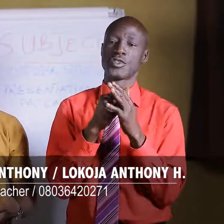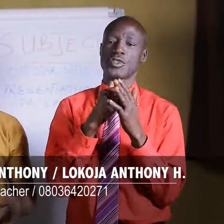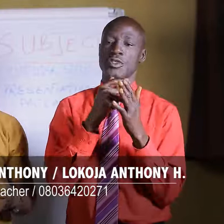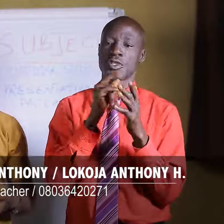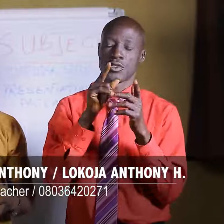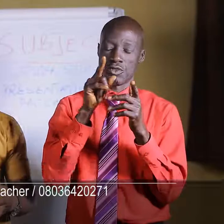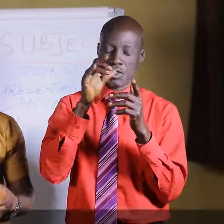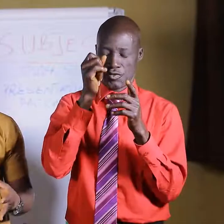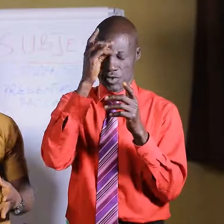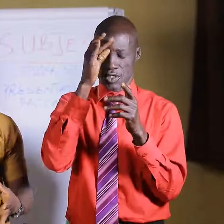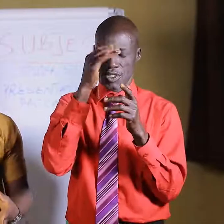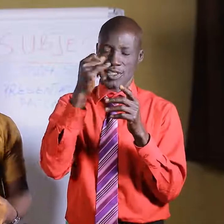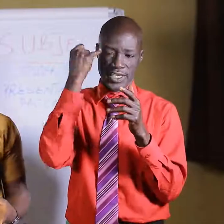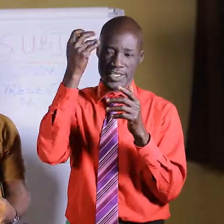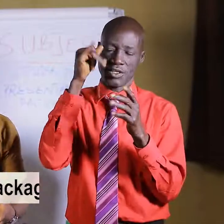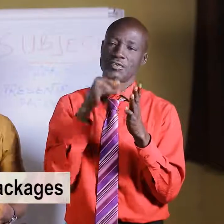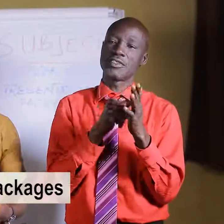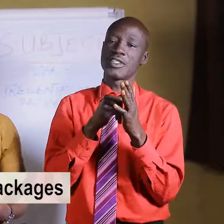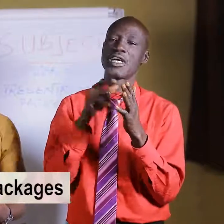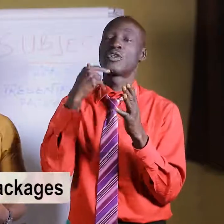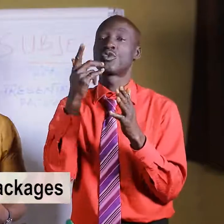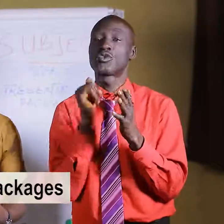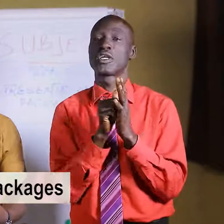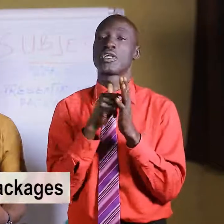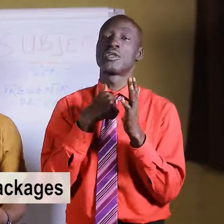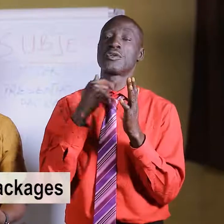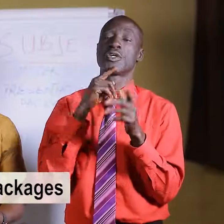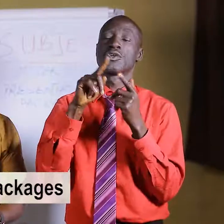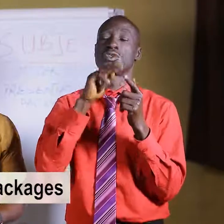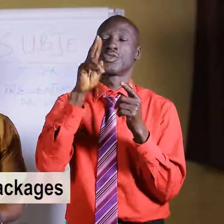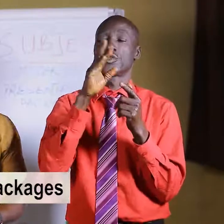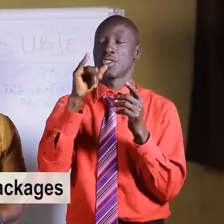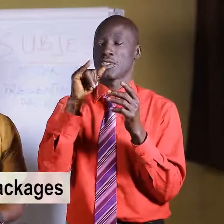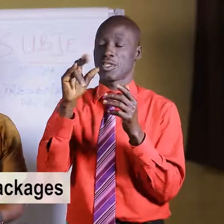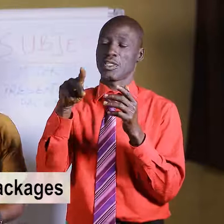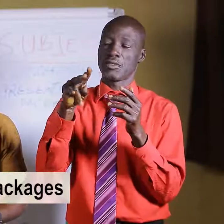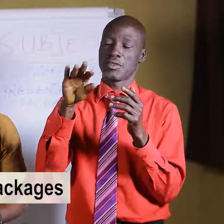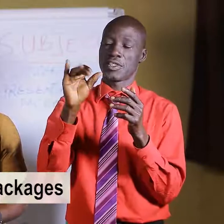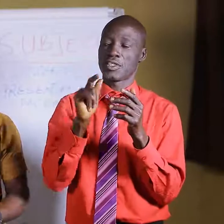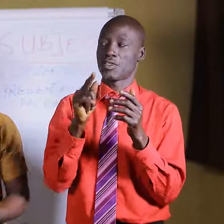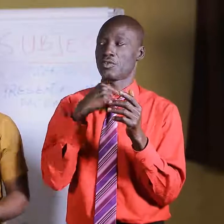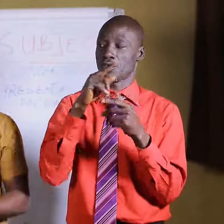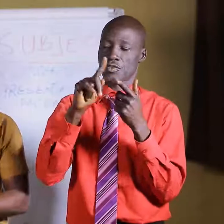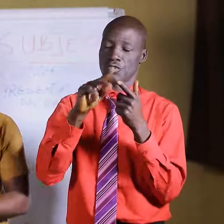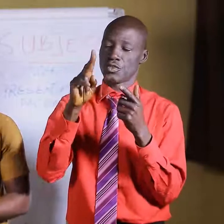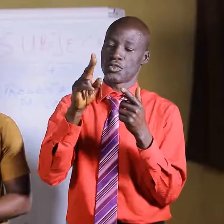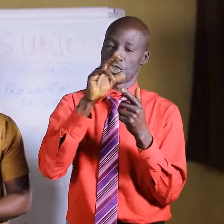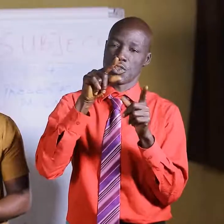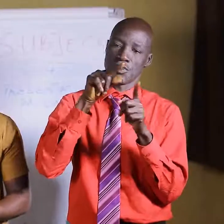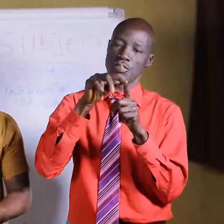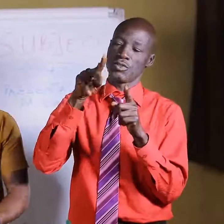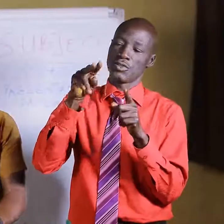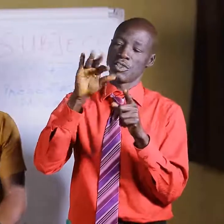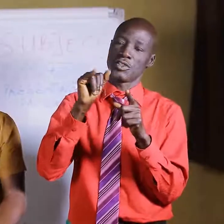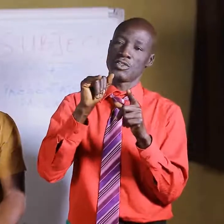of a slide. Just like I said earlier on, we are using what? A presentation. We are using what? A presentation